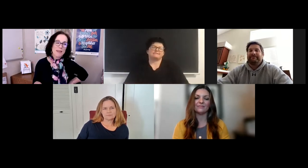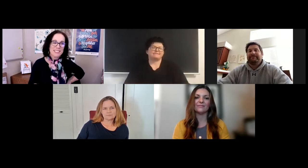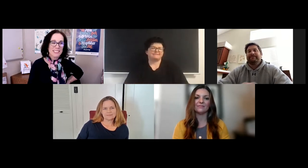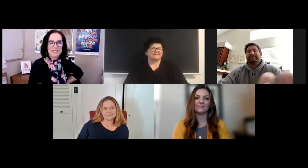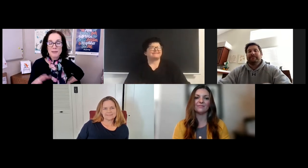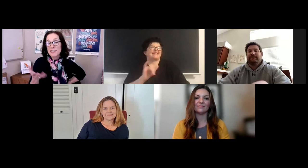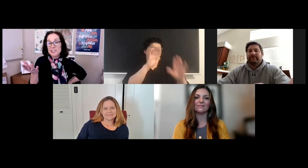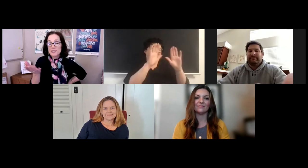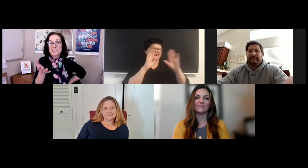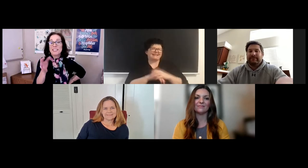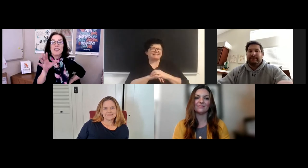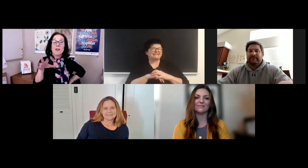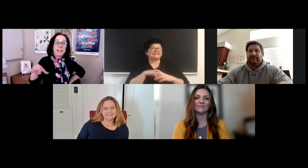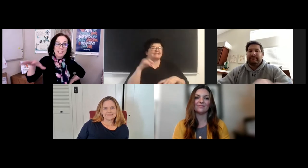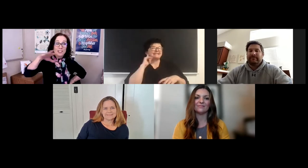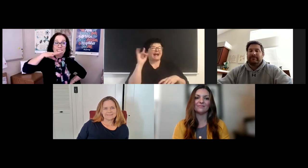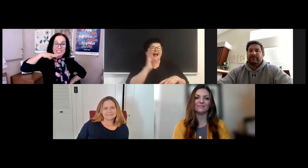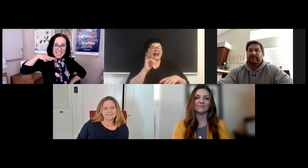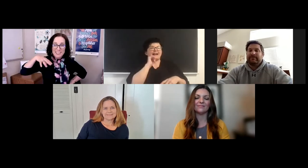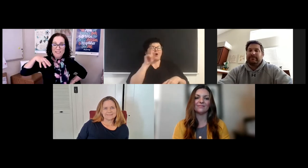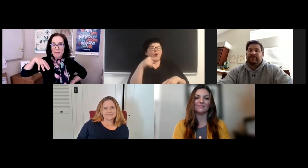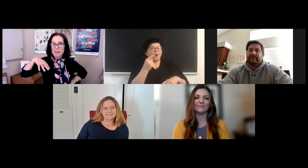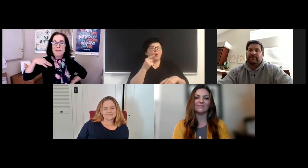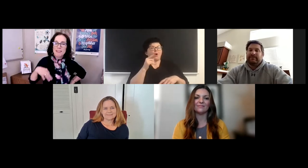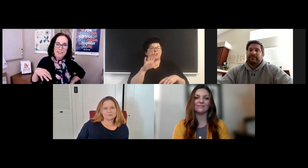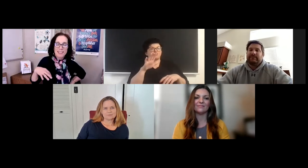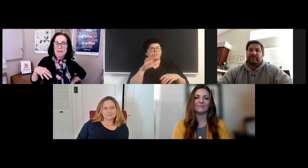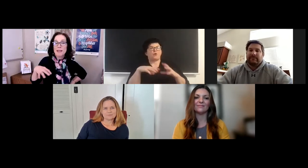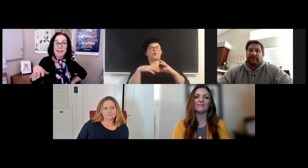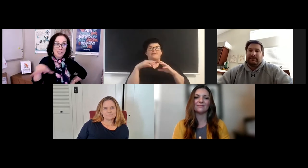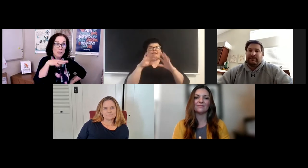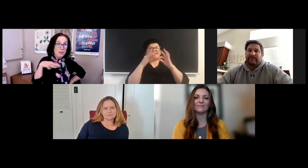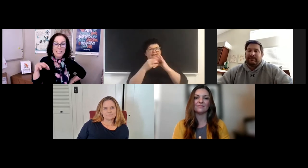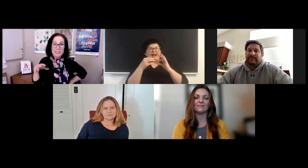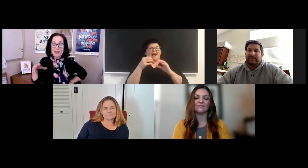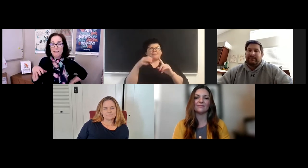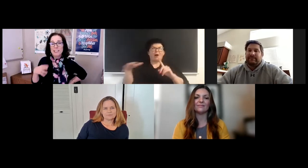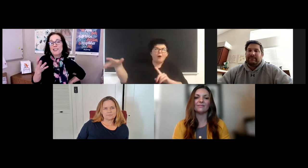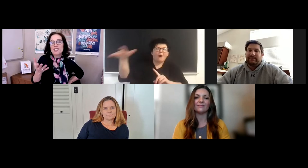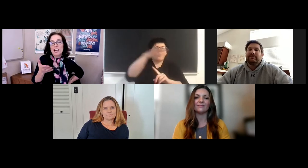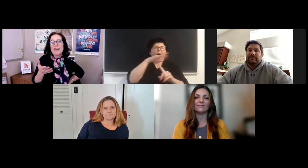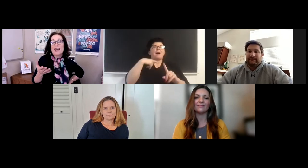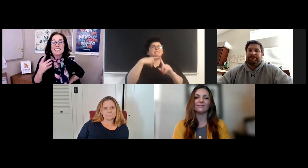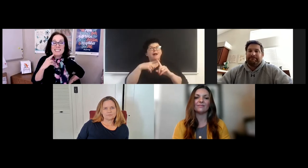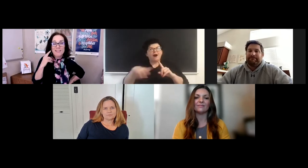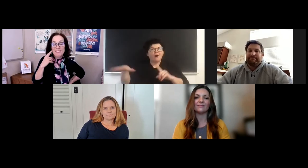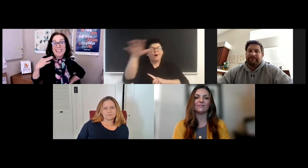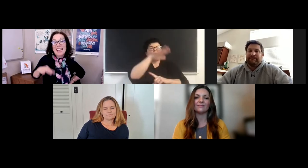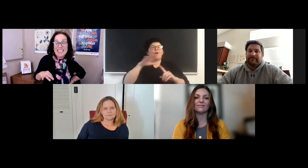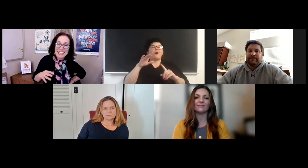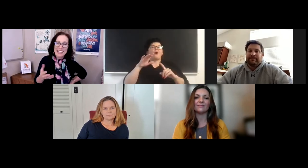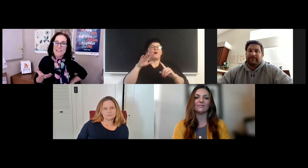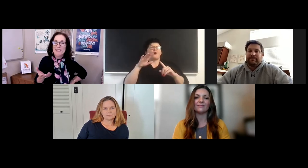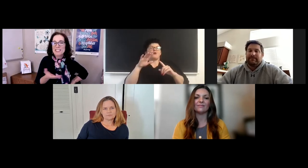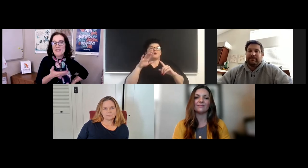that's amazing. It's amazing. So it sounds like not only has your extended family benefited, but like your community has benefited. You're sharing that deaf